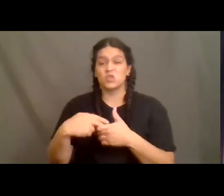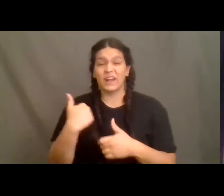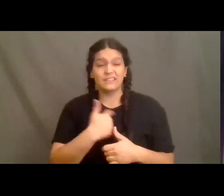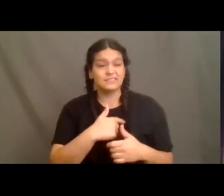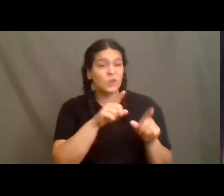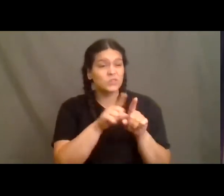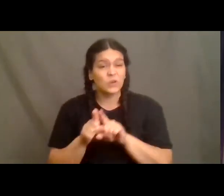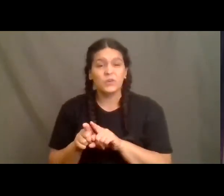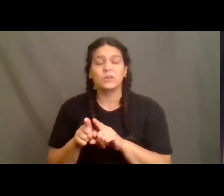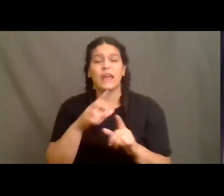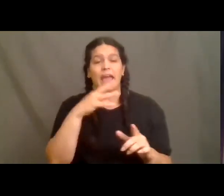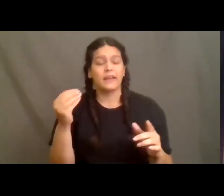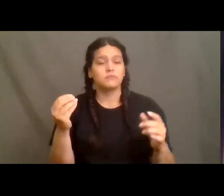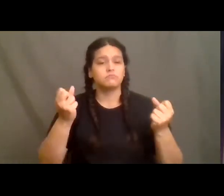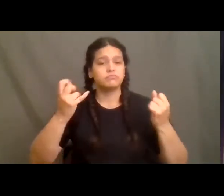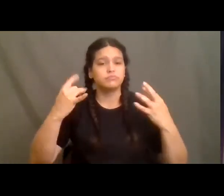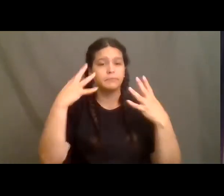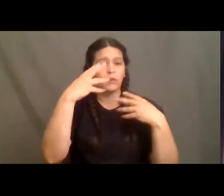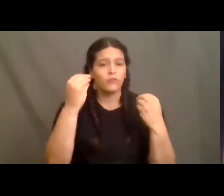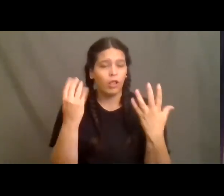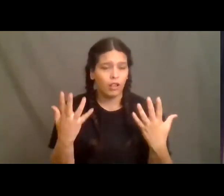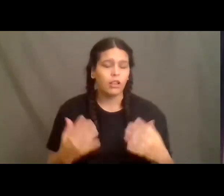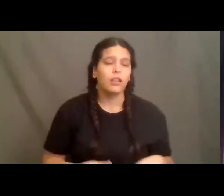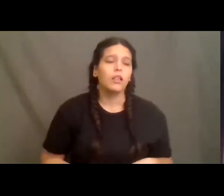And using our beautiful sign language to